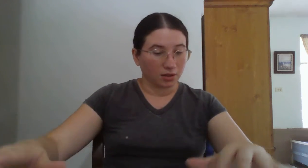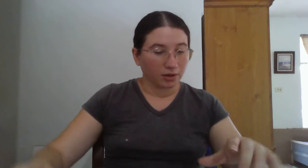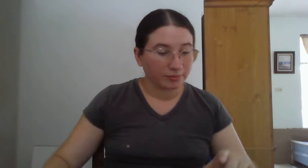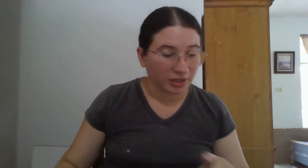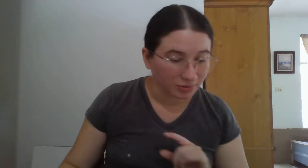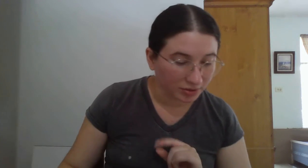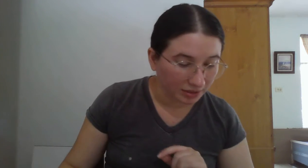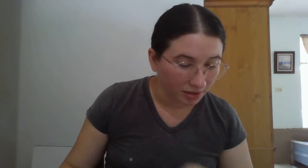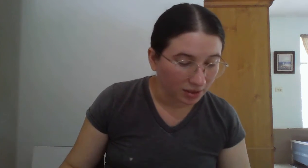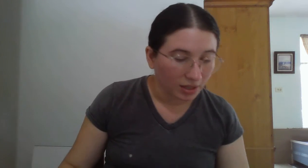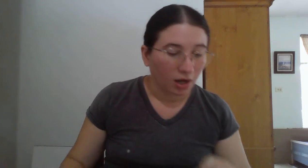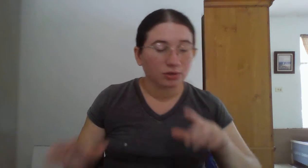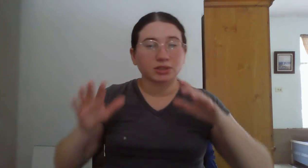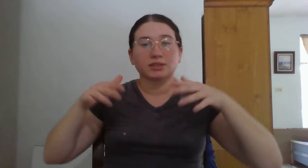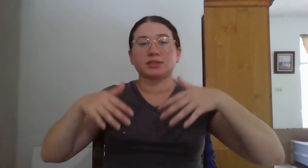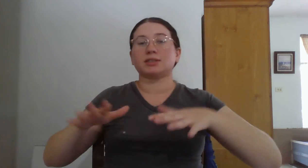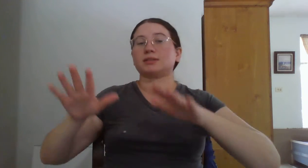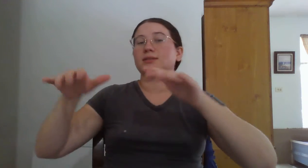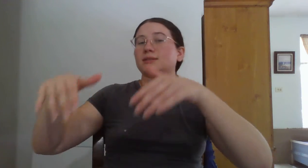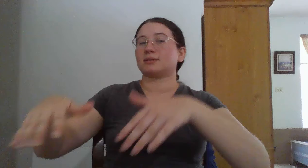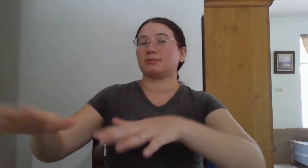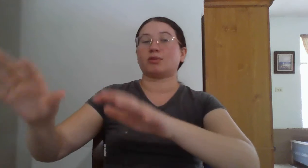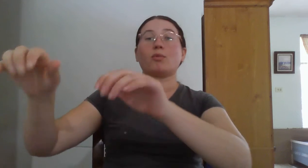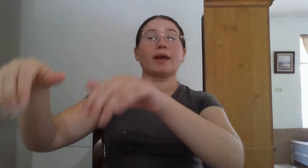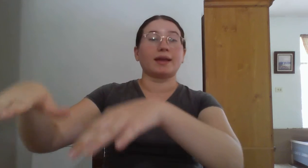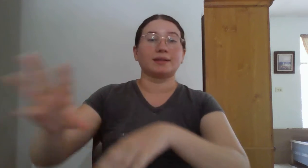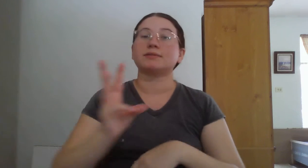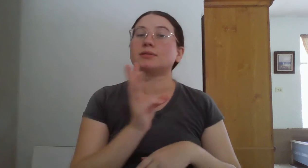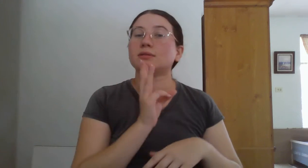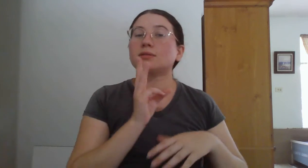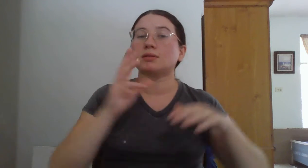No, I'm sorry, I'm doing that wrong. Ocean is this, with the waves.